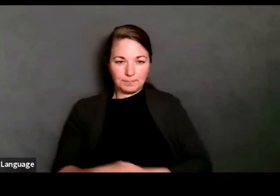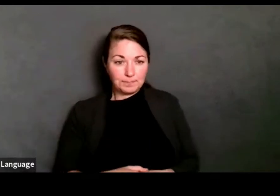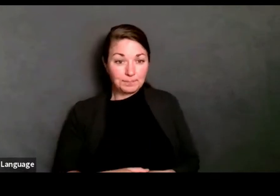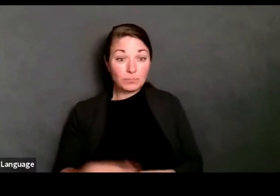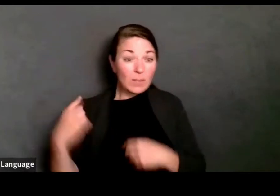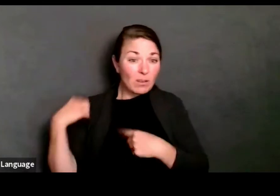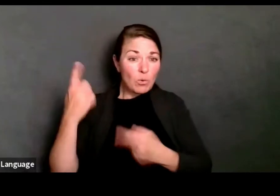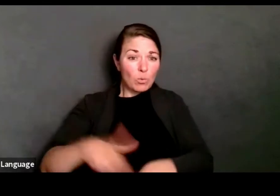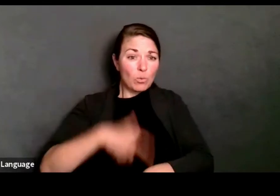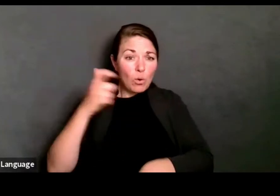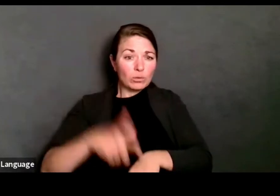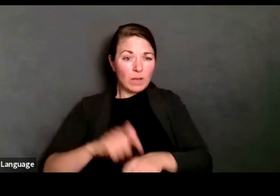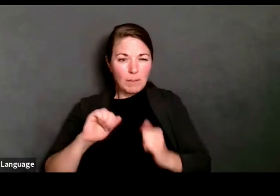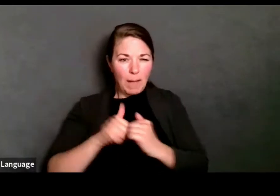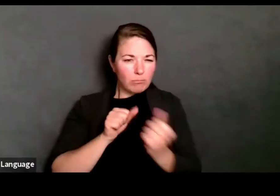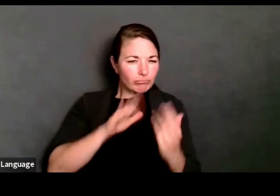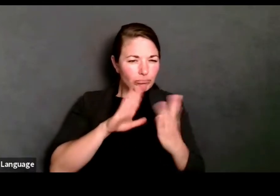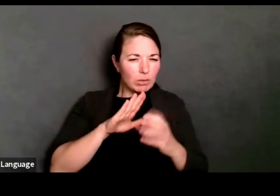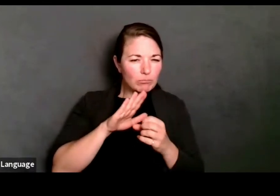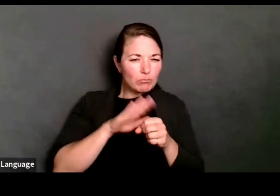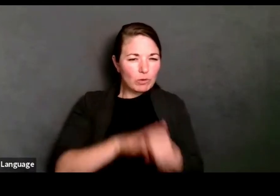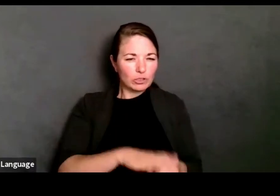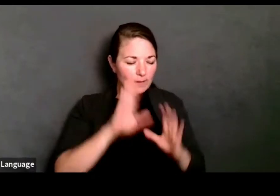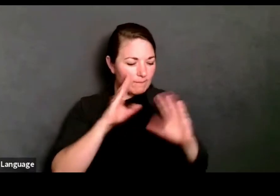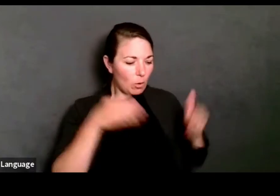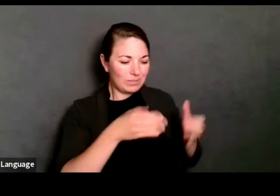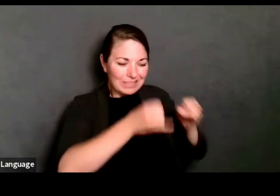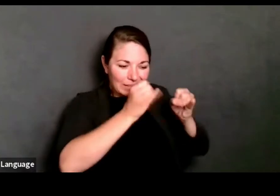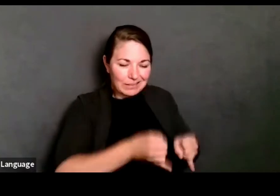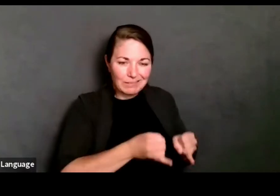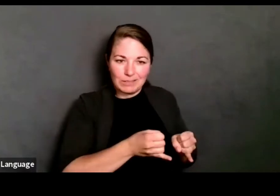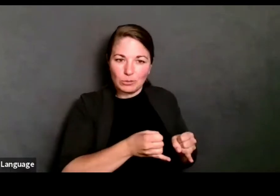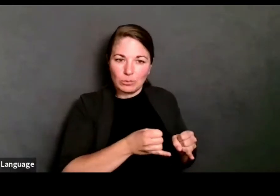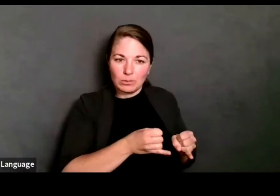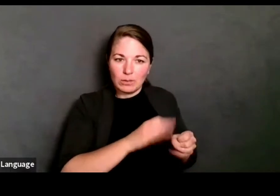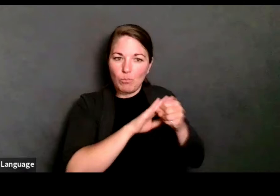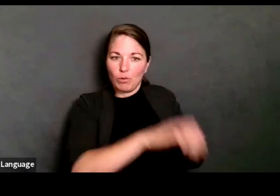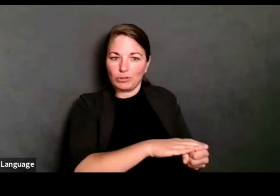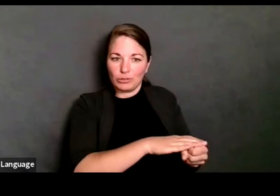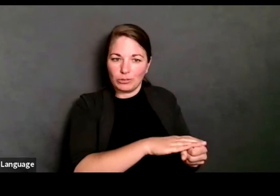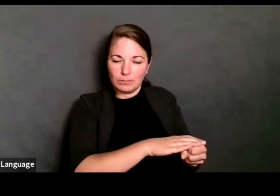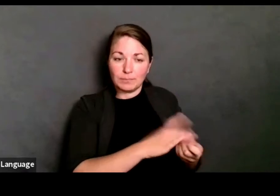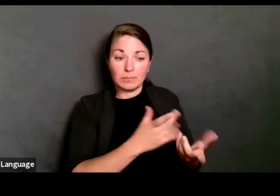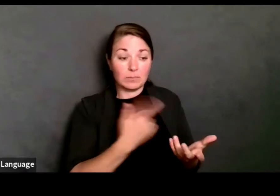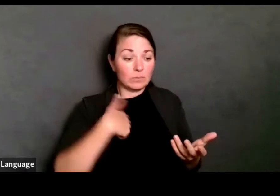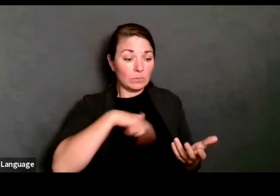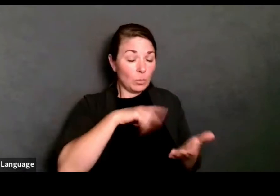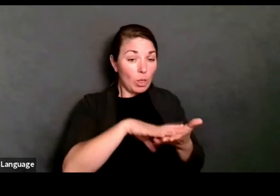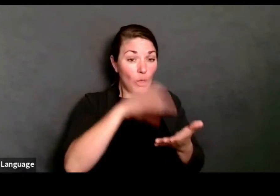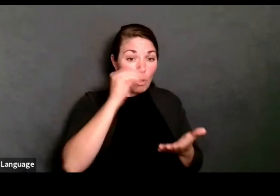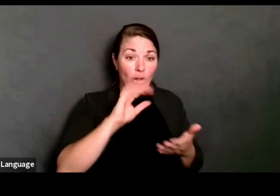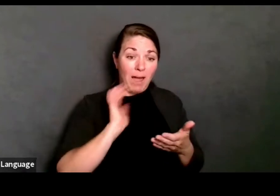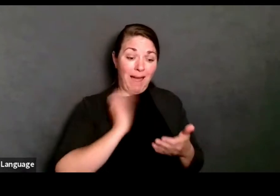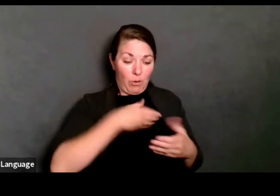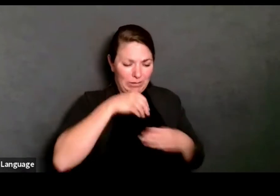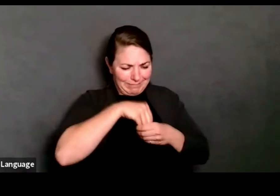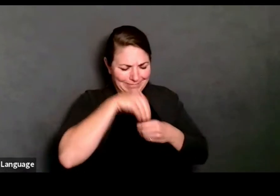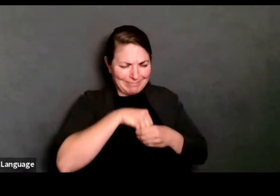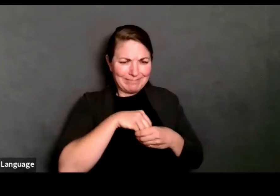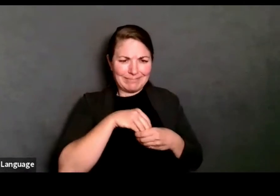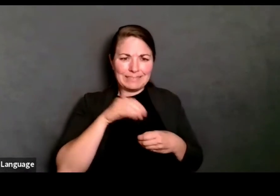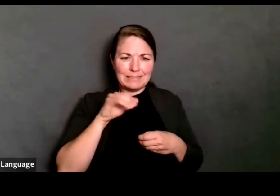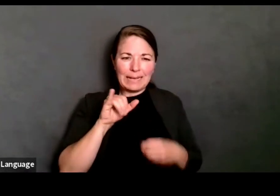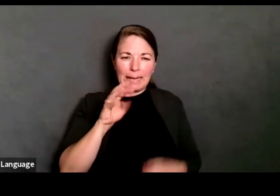time, the mainstream approach to addressing oppression has focused on individual oppression through things like implicit bias trainings. And that